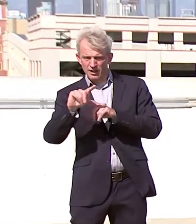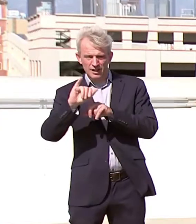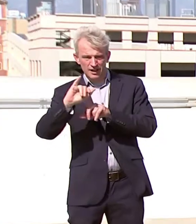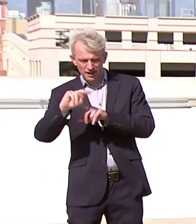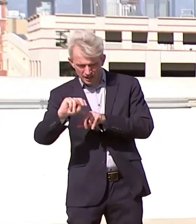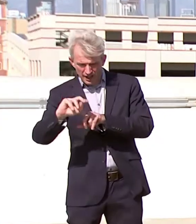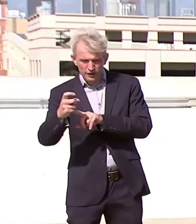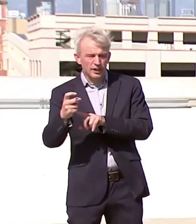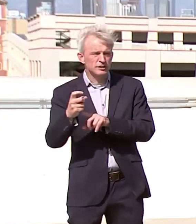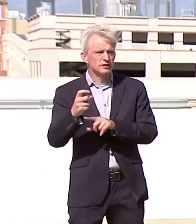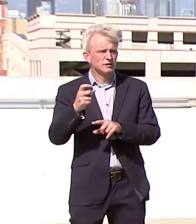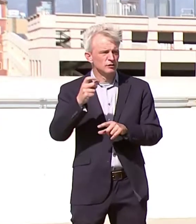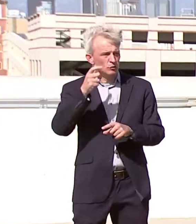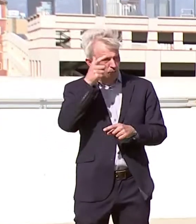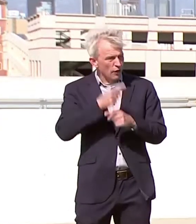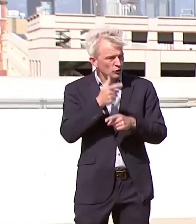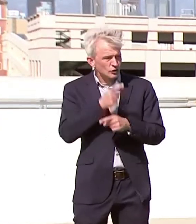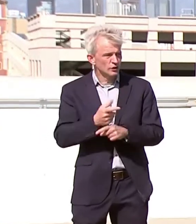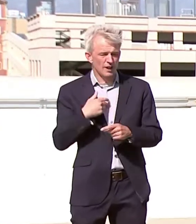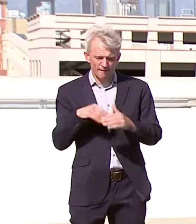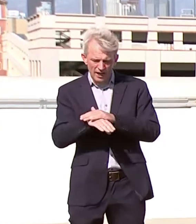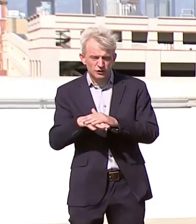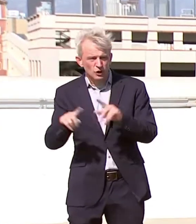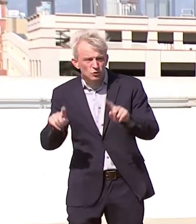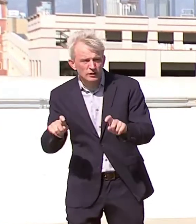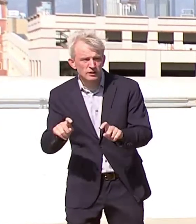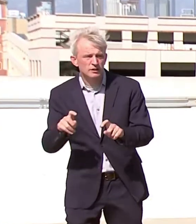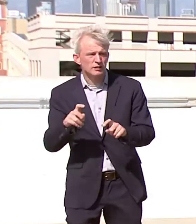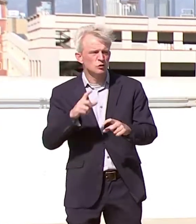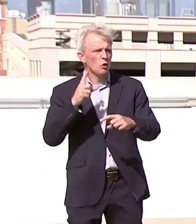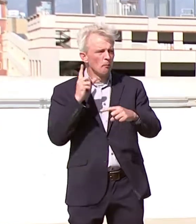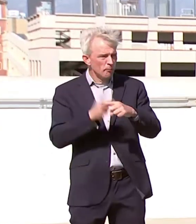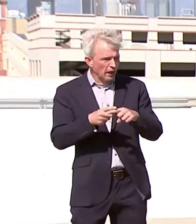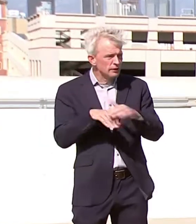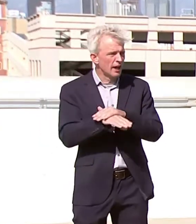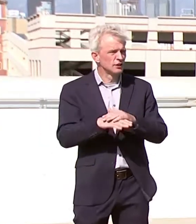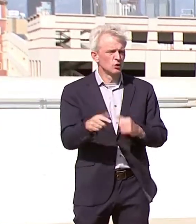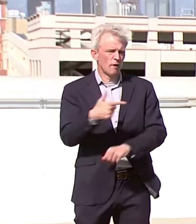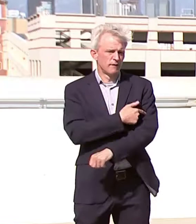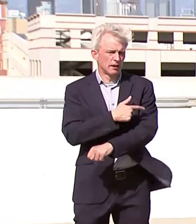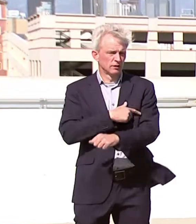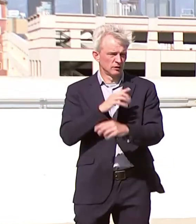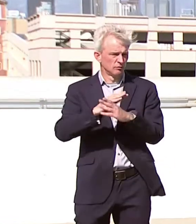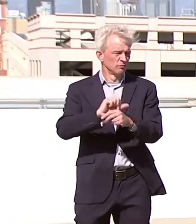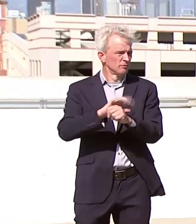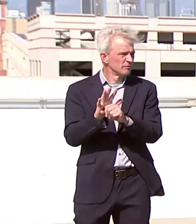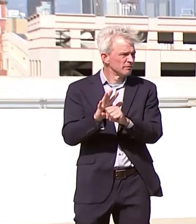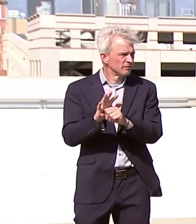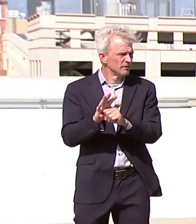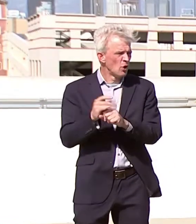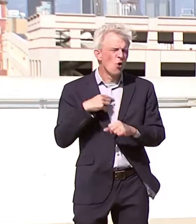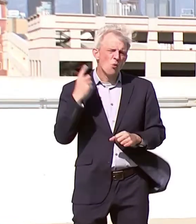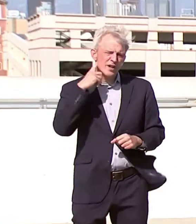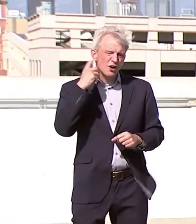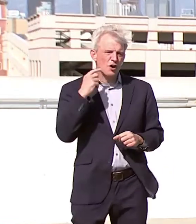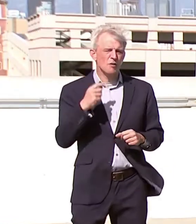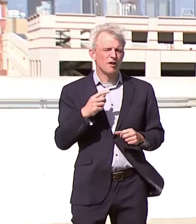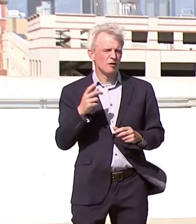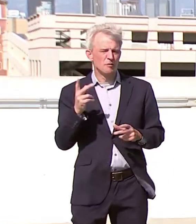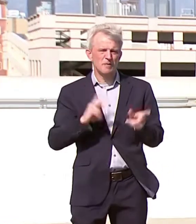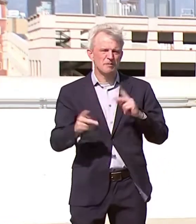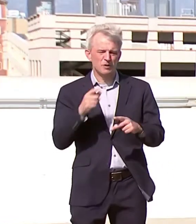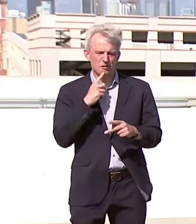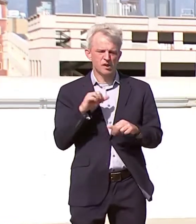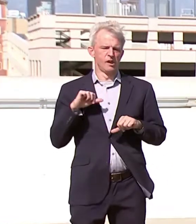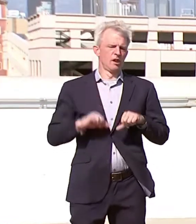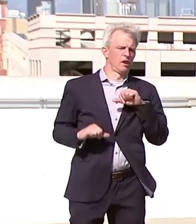had access to testing and have access to the vaccine. We hear a lot about this notion about vaccine hesitancy, and I